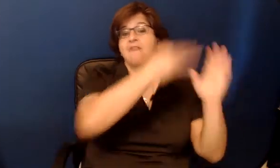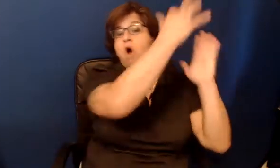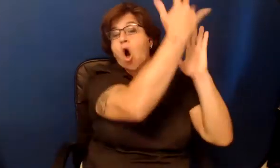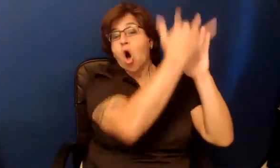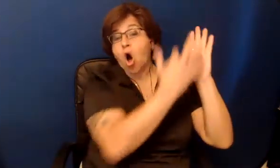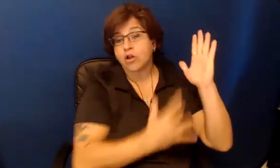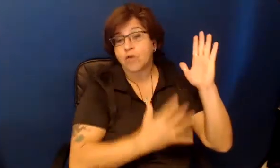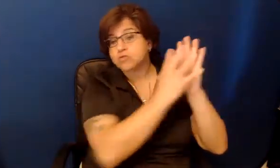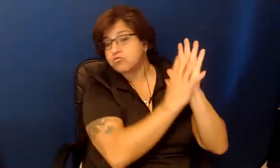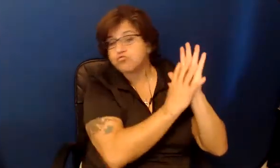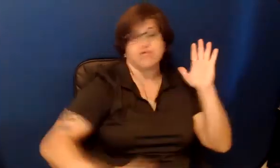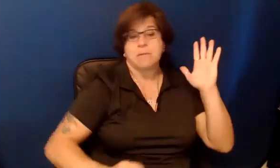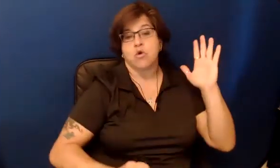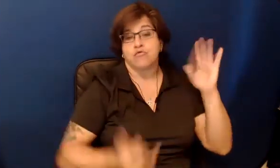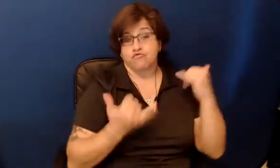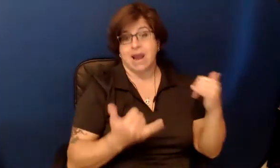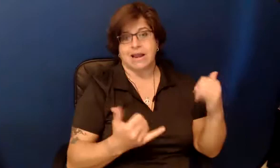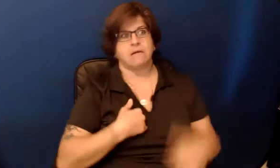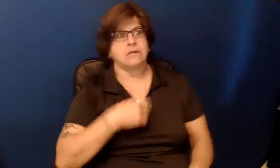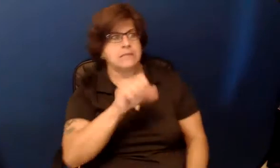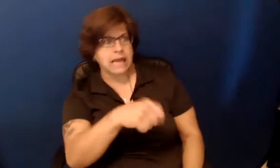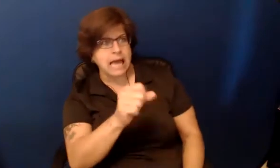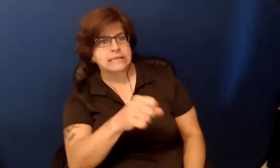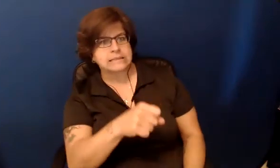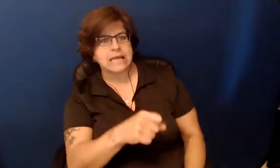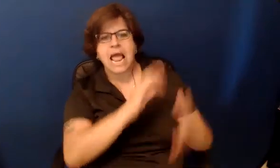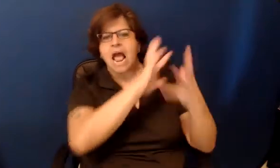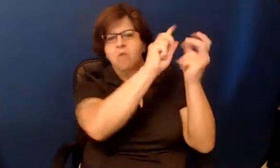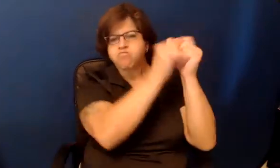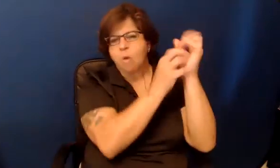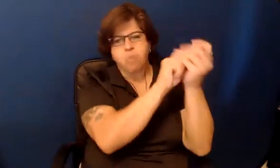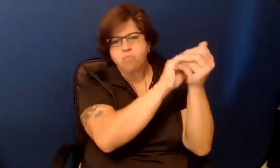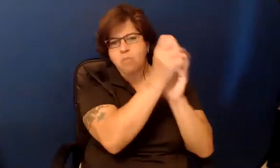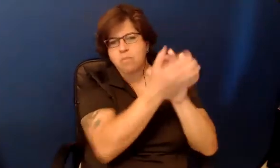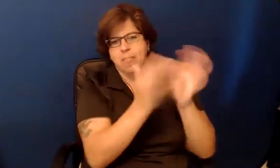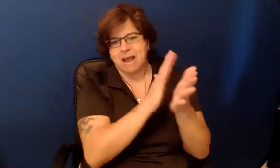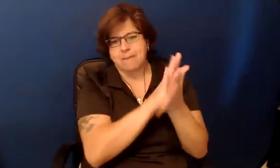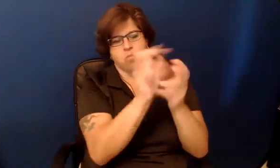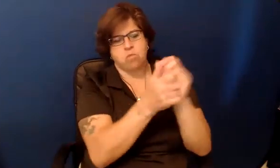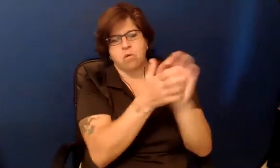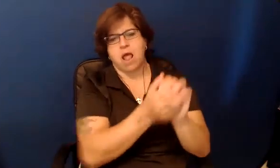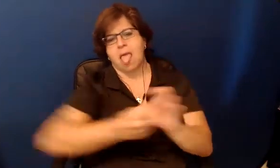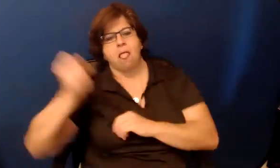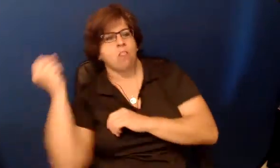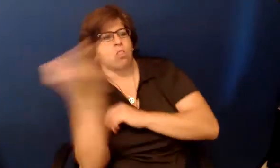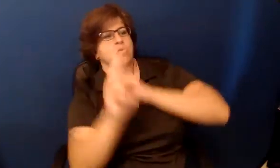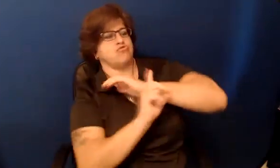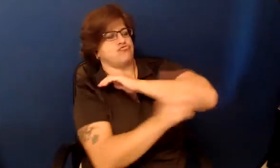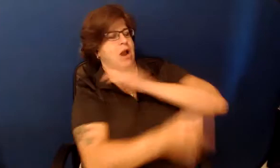have all these taken away right now? And I said, yes. And he crumpled them all up in a